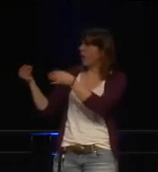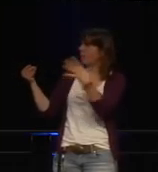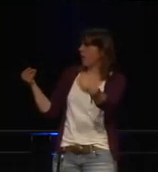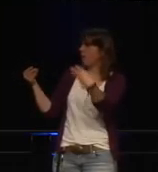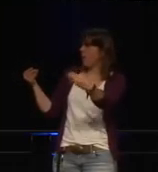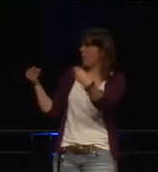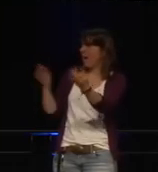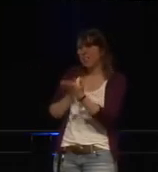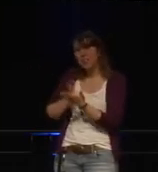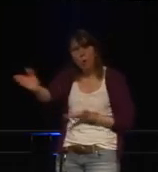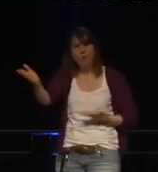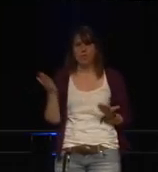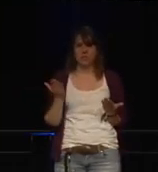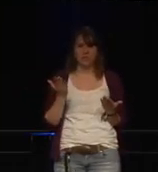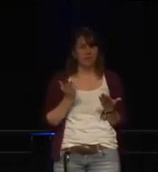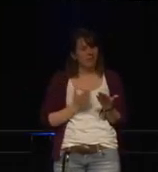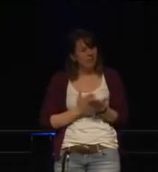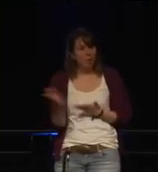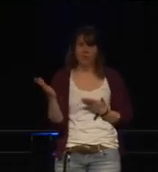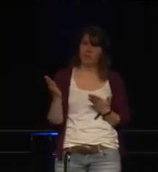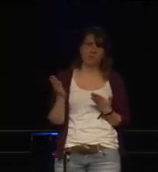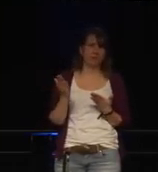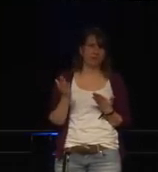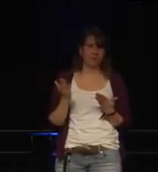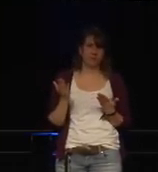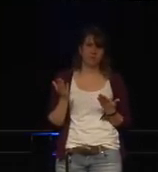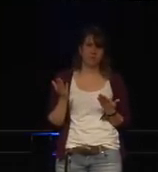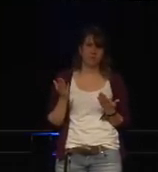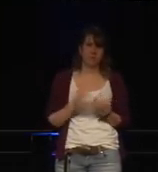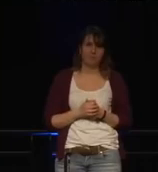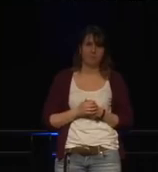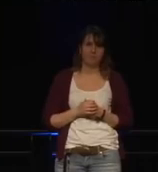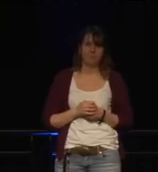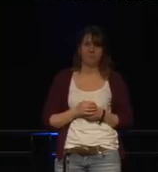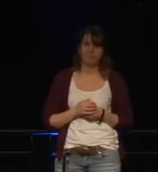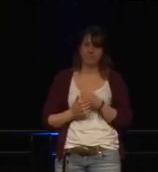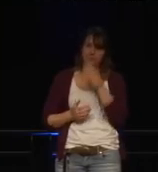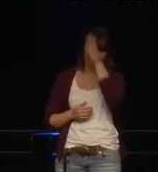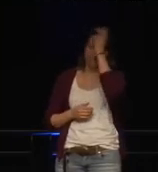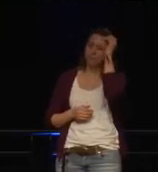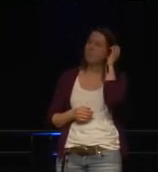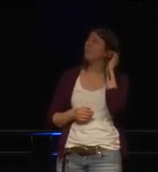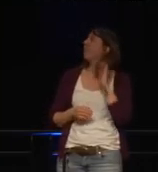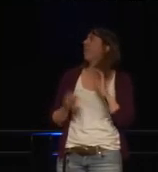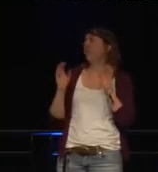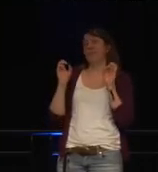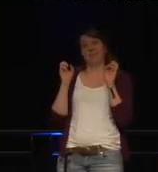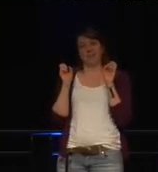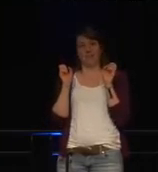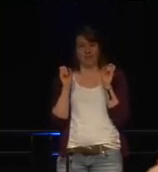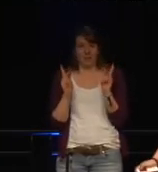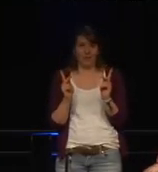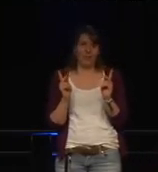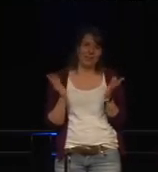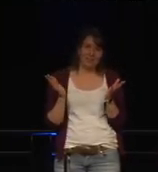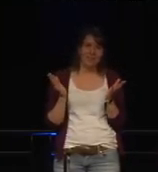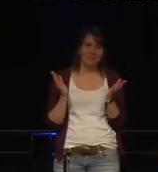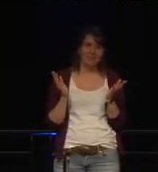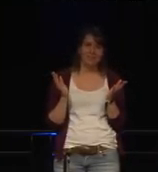hacked, it means that the devices in your home were listening to the conversations